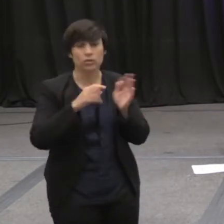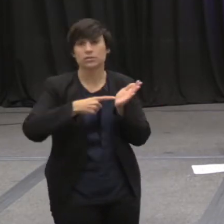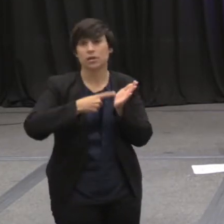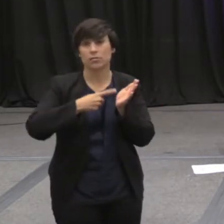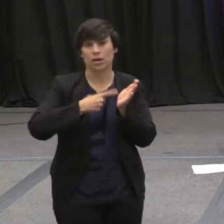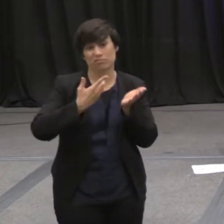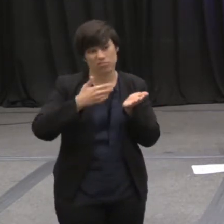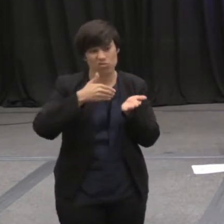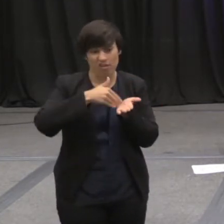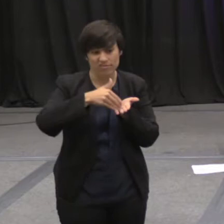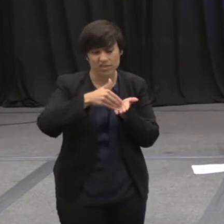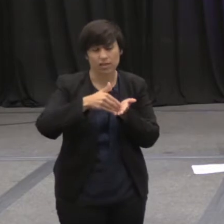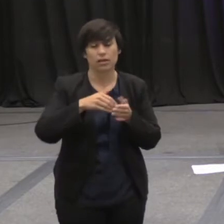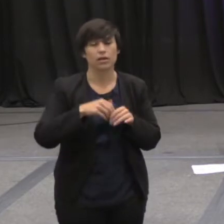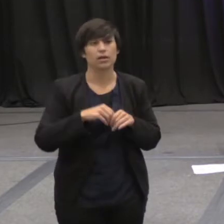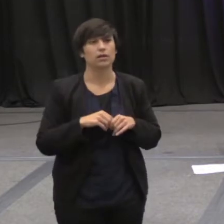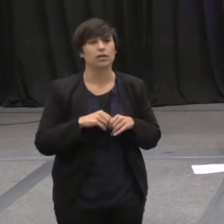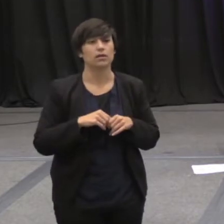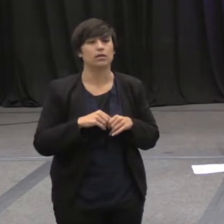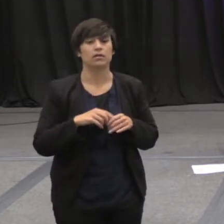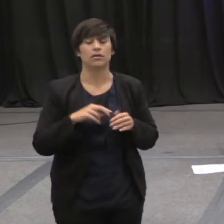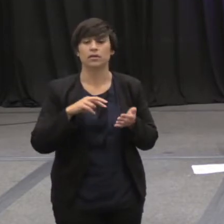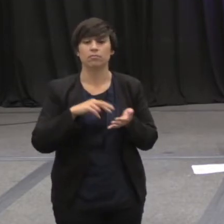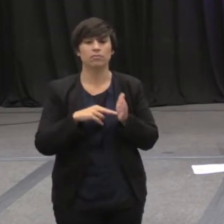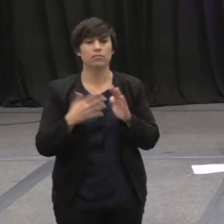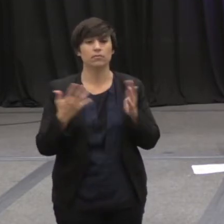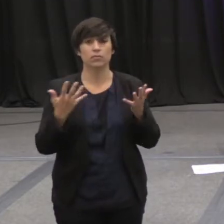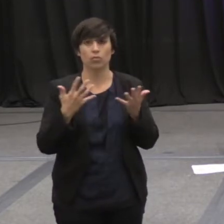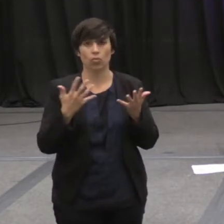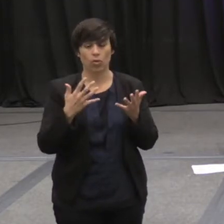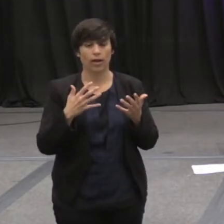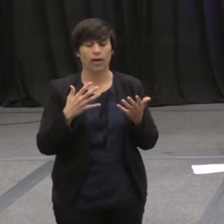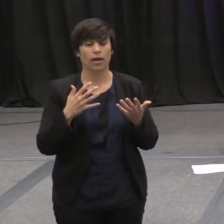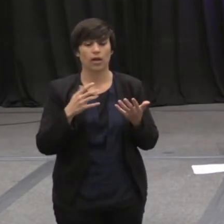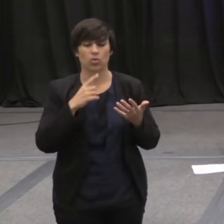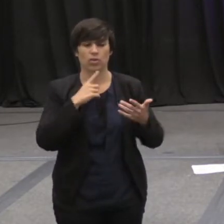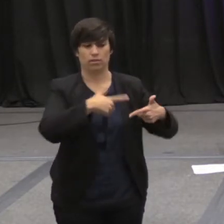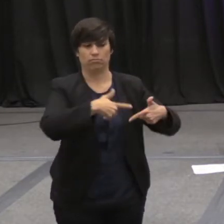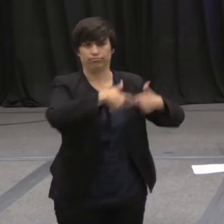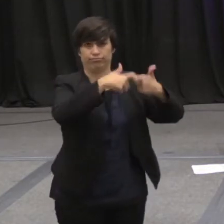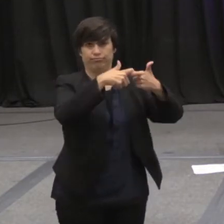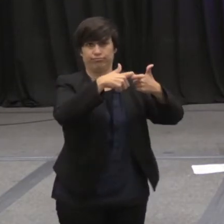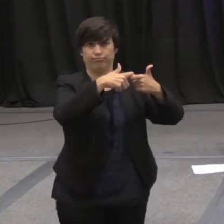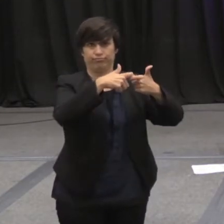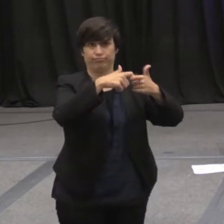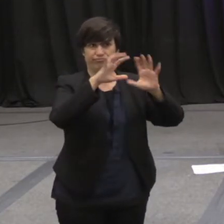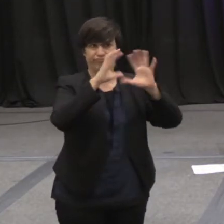the time, that means taking a break, focusing on ourselves,